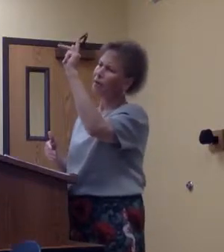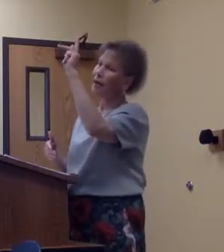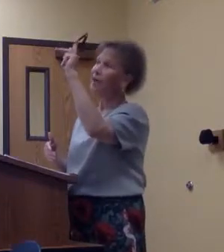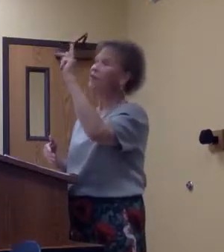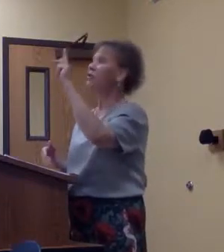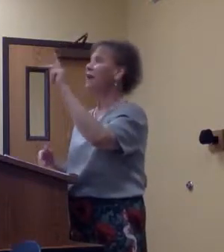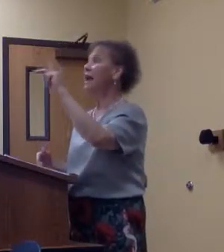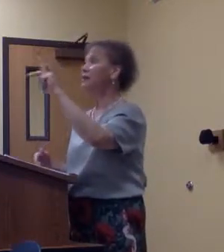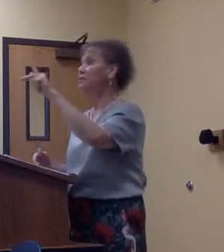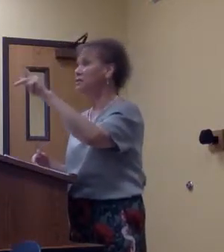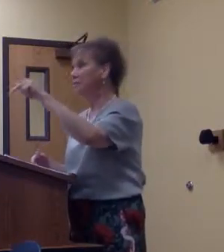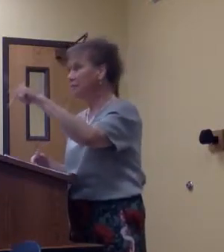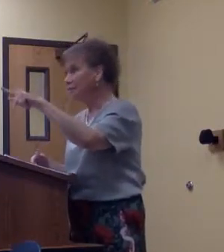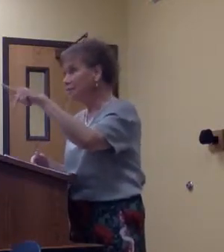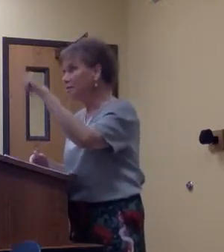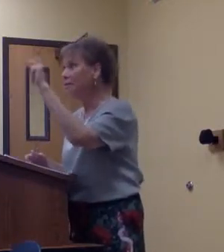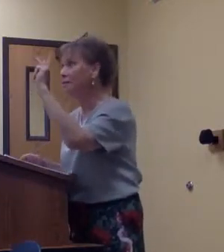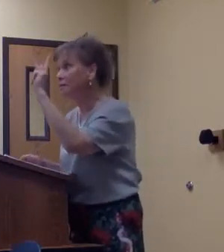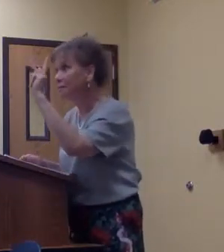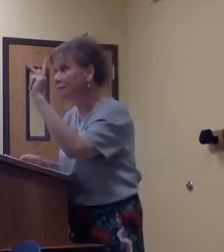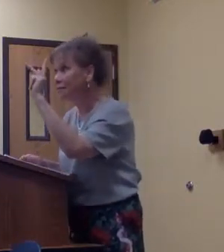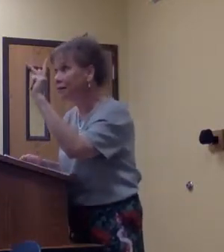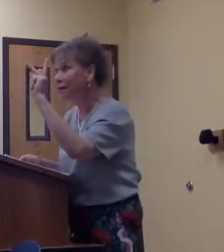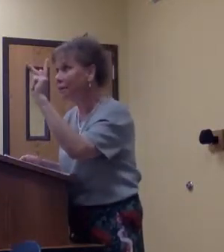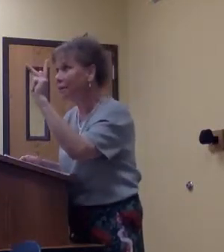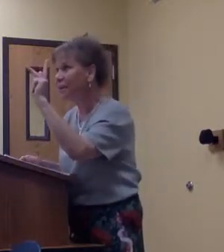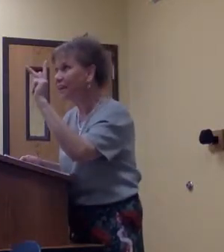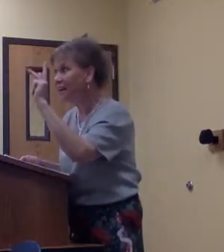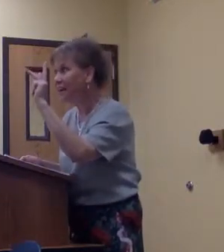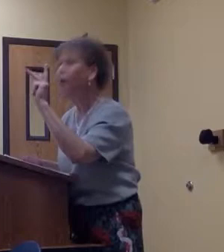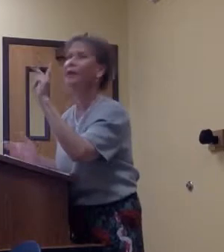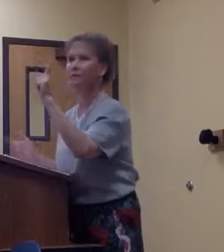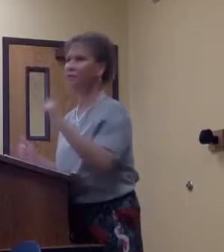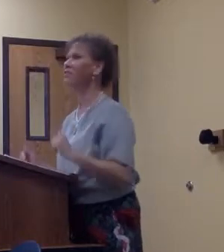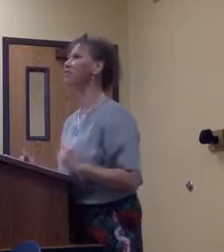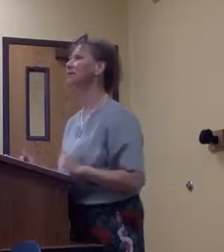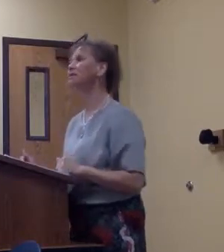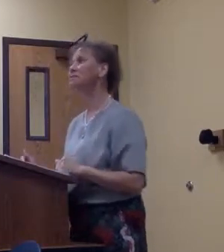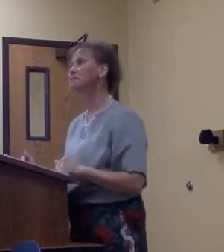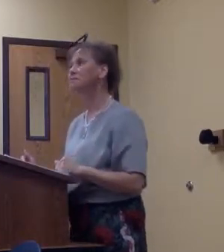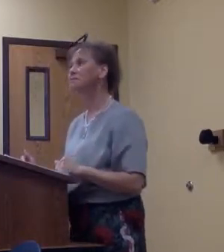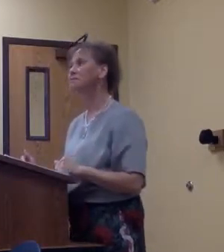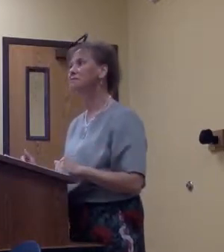And you'll catch this and this, all right? And you'll figure it out.